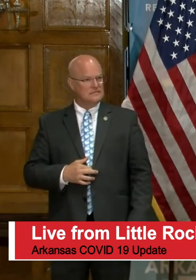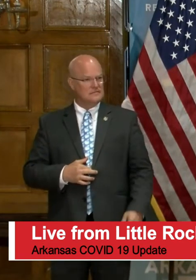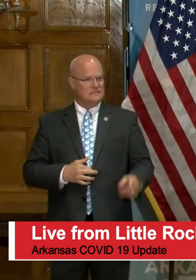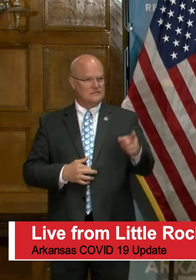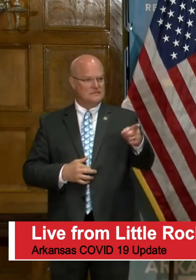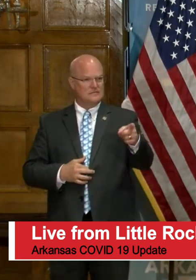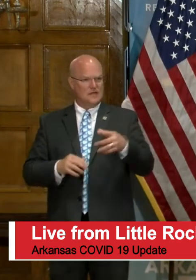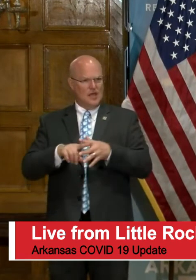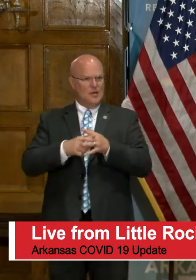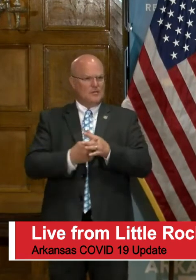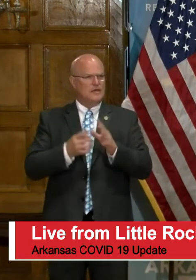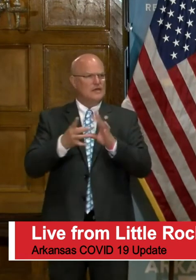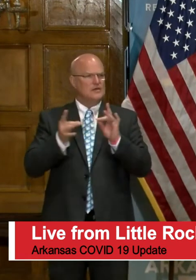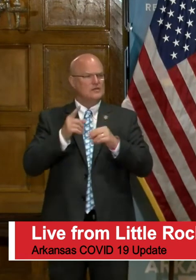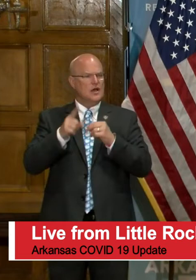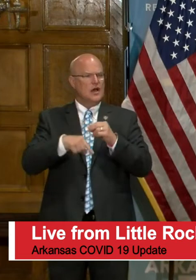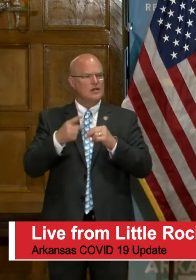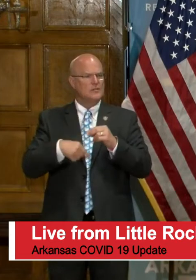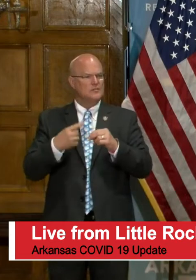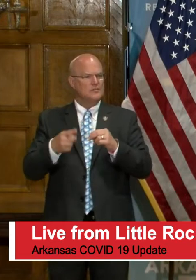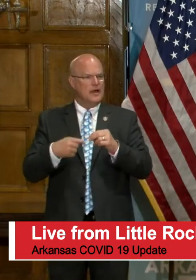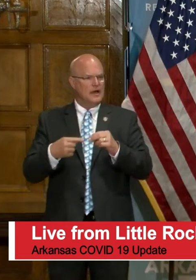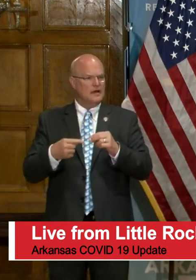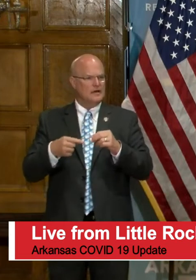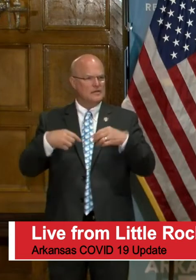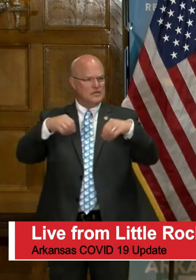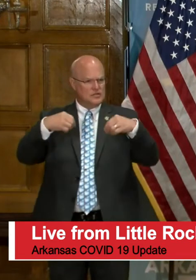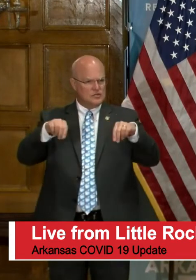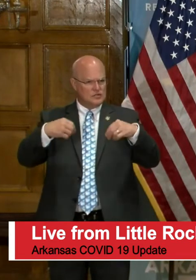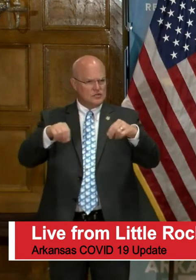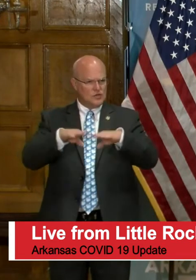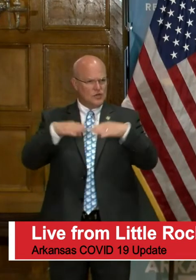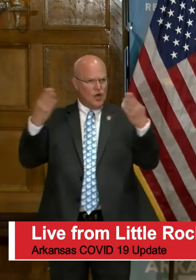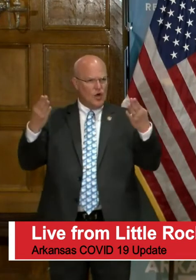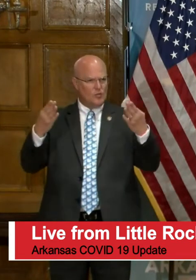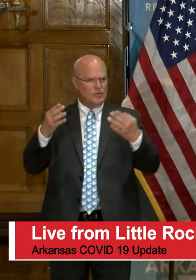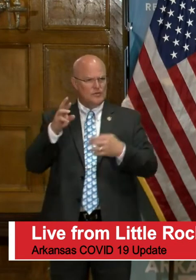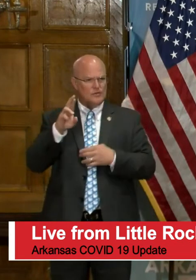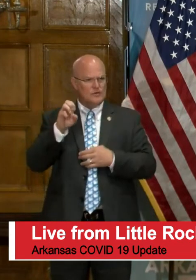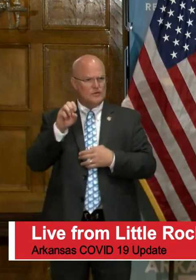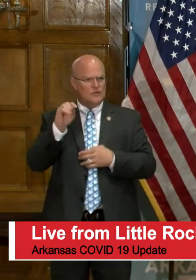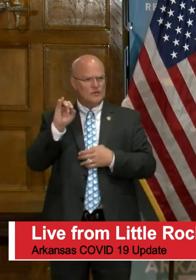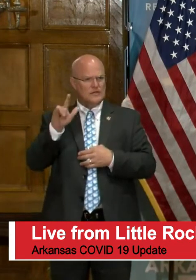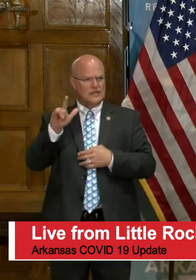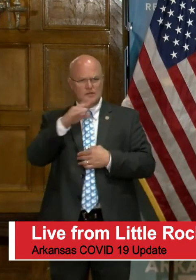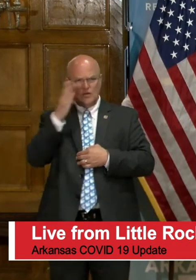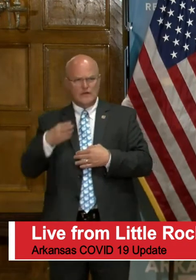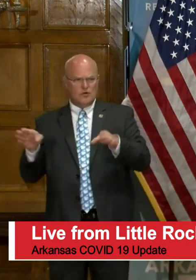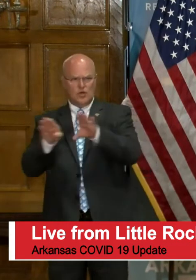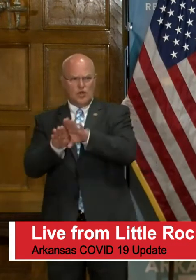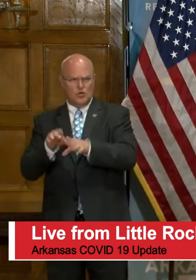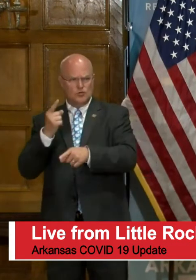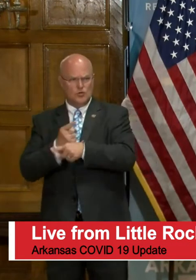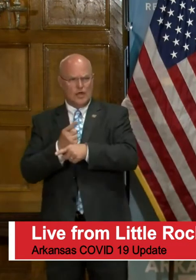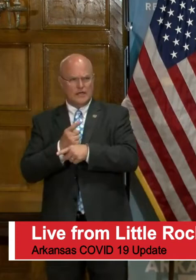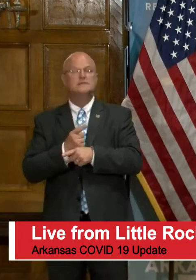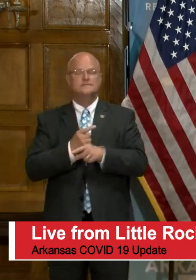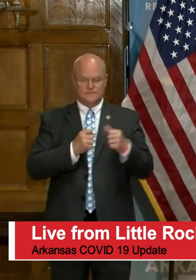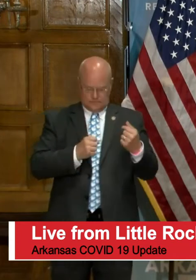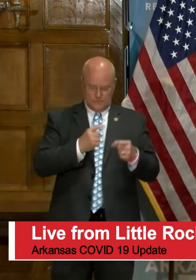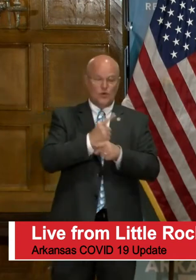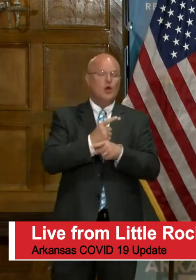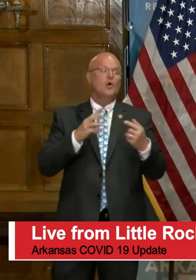In the beginning, when you talked about retail stores being open, the retail stores were never closed, were they? I mean, That's